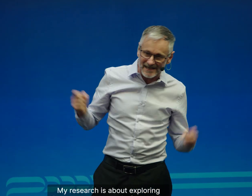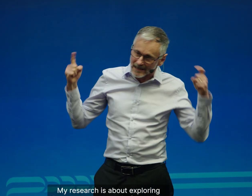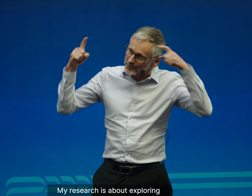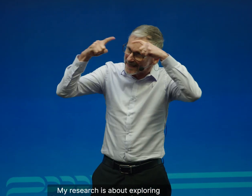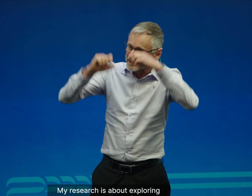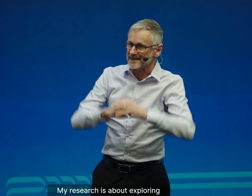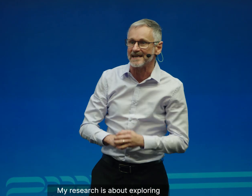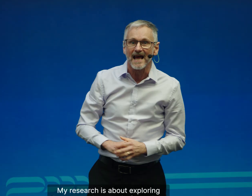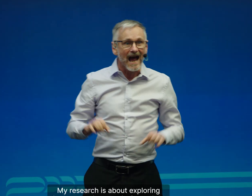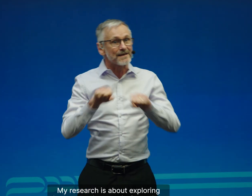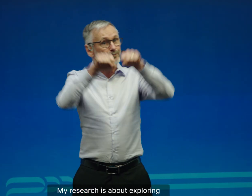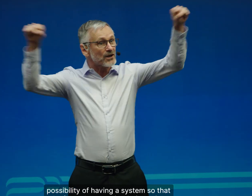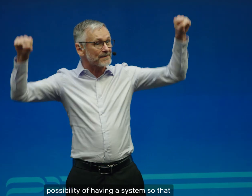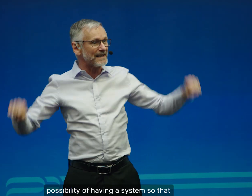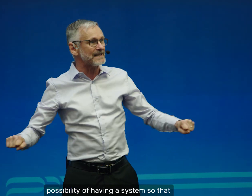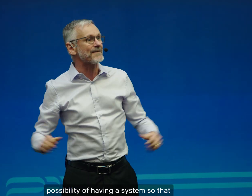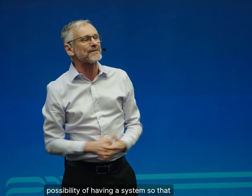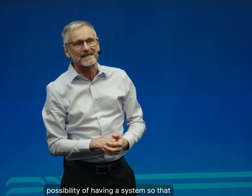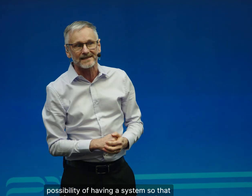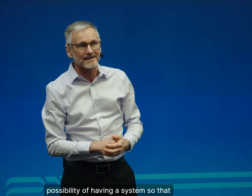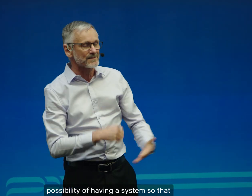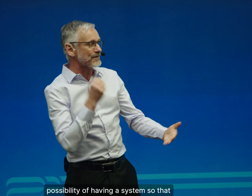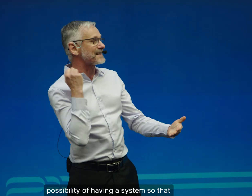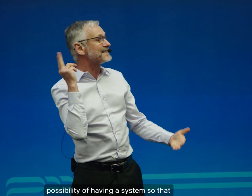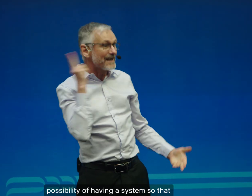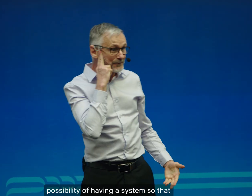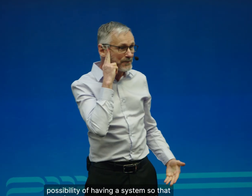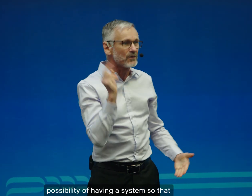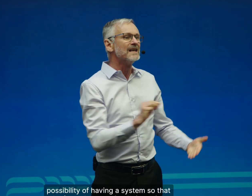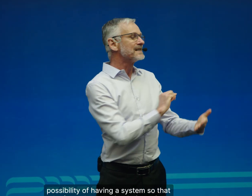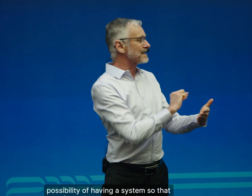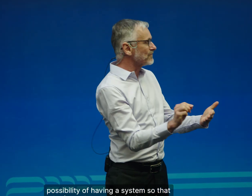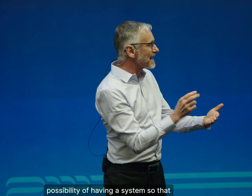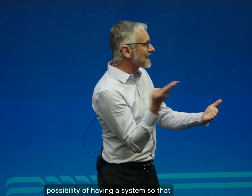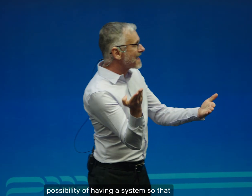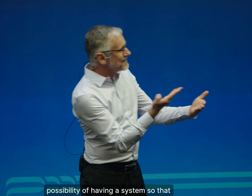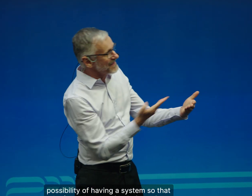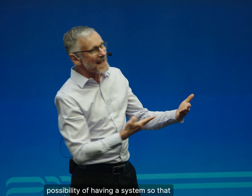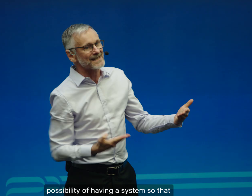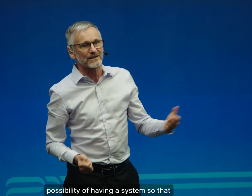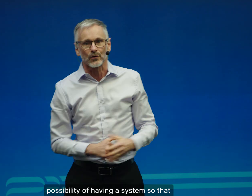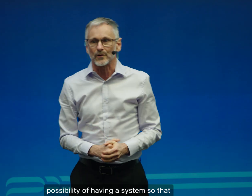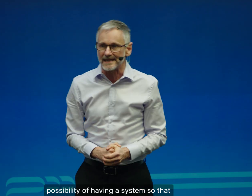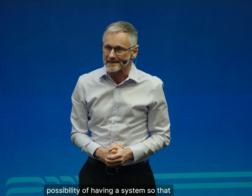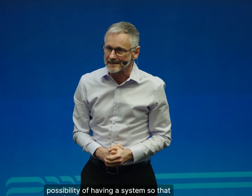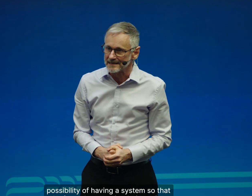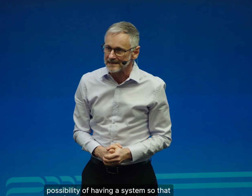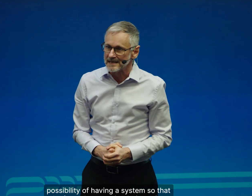the complexity, and the possibility of having a system so that deaf people can write their stories.